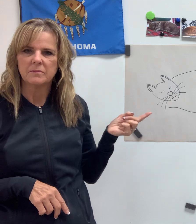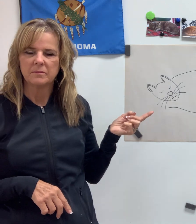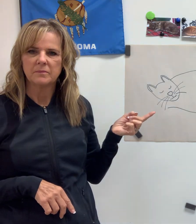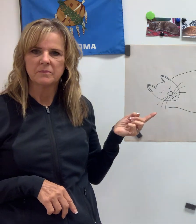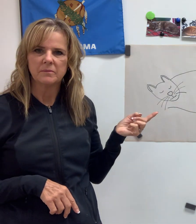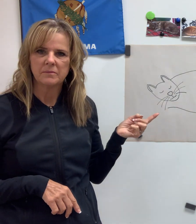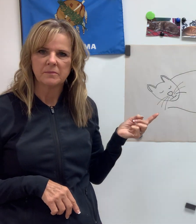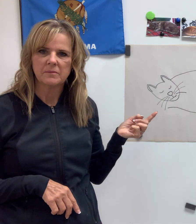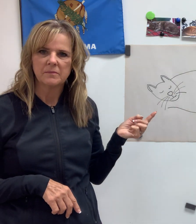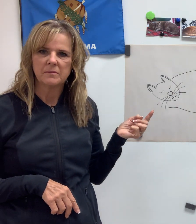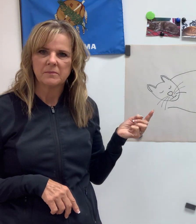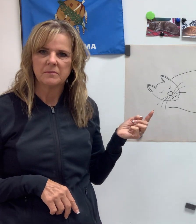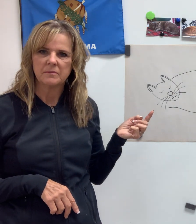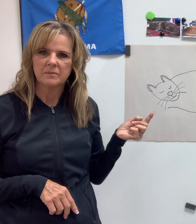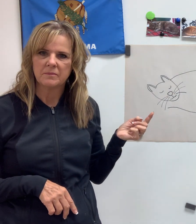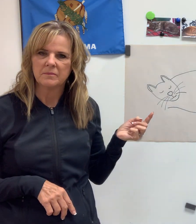stop.